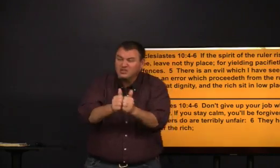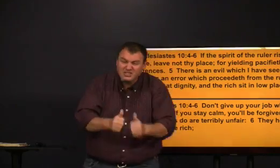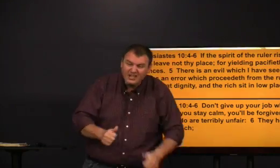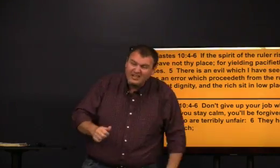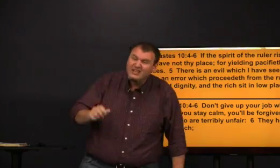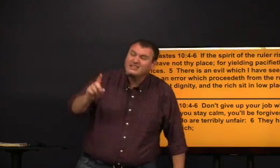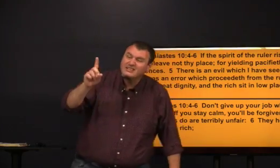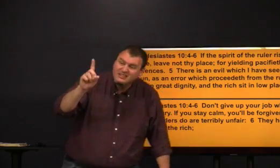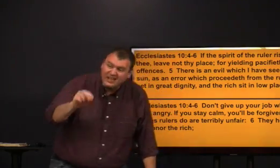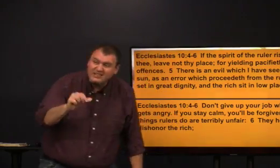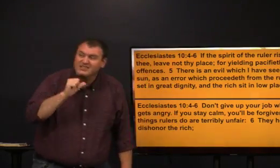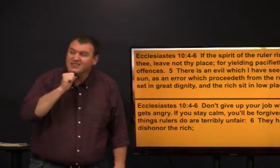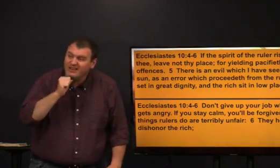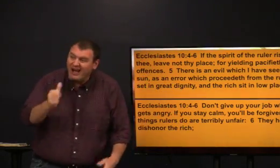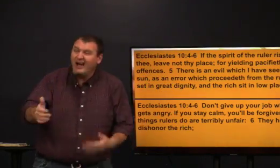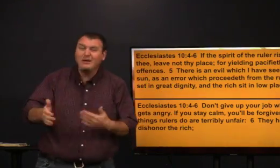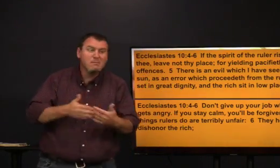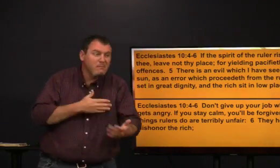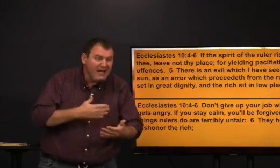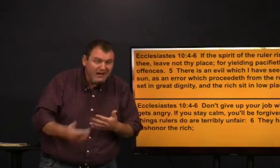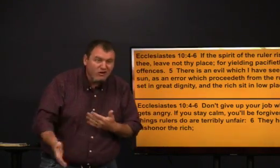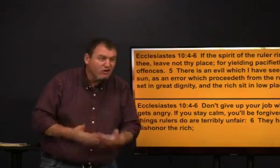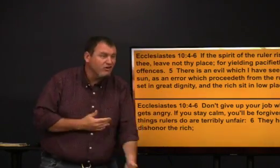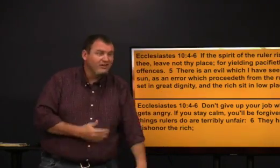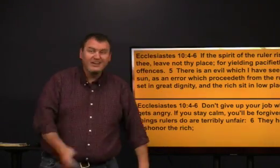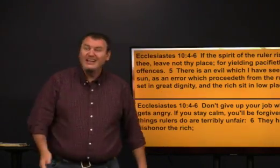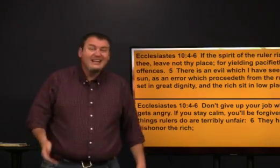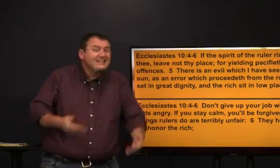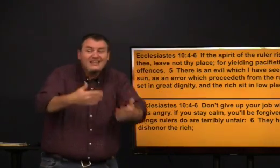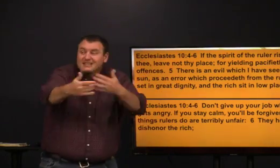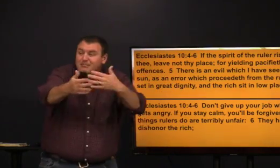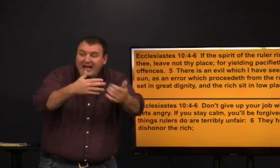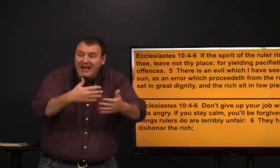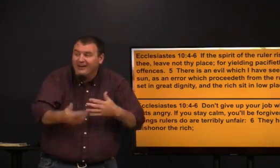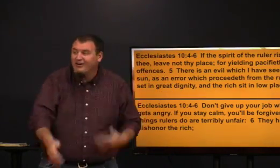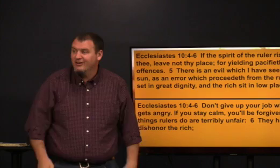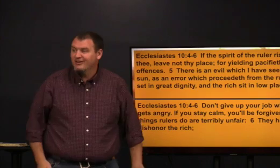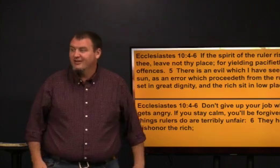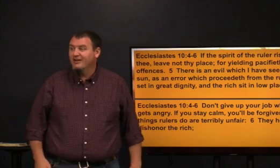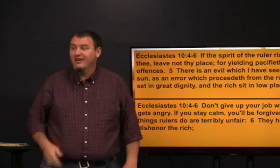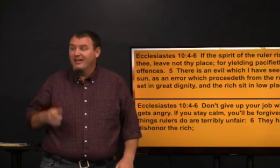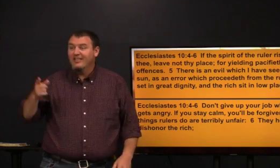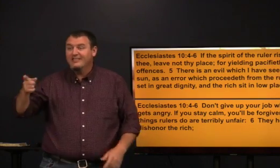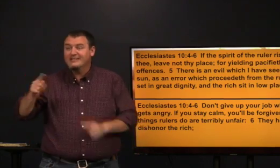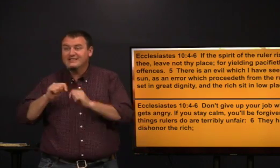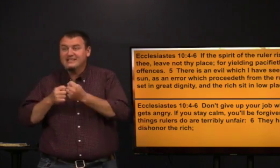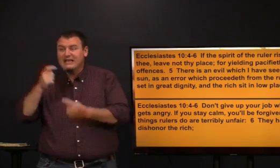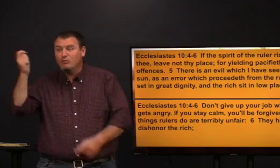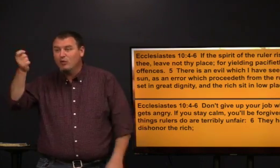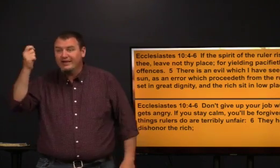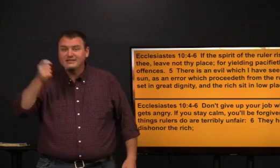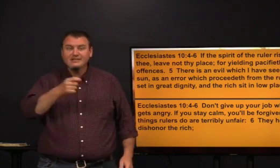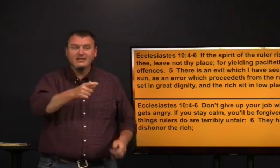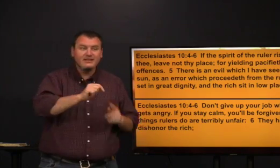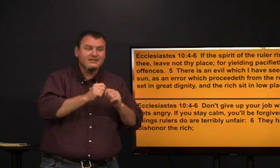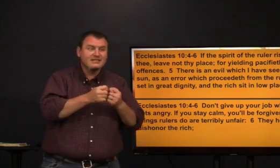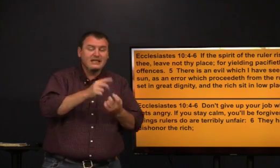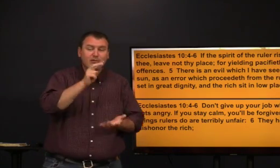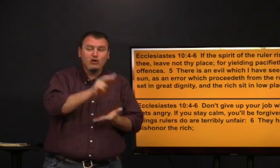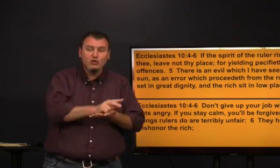Sports does not matter. It doesn't matter. This team wins, this team